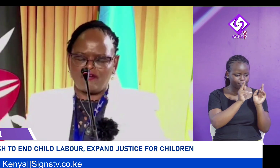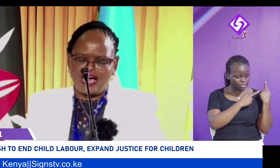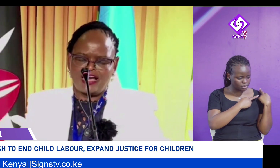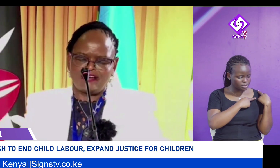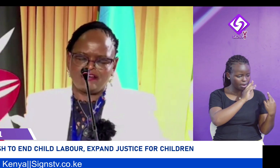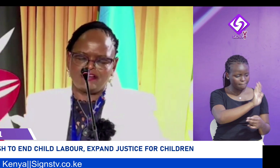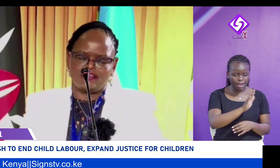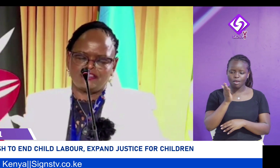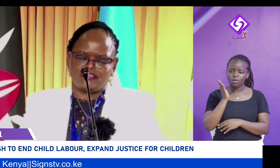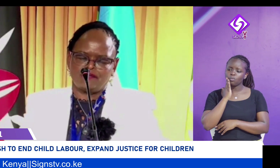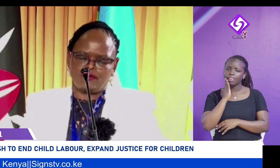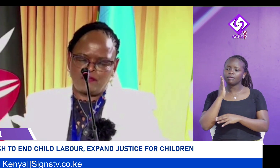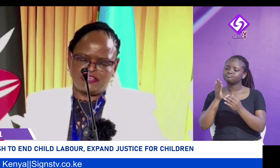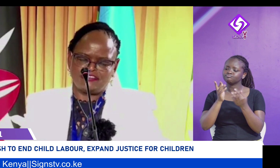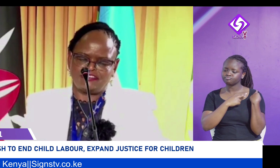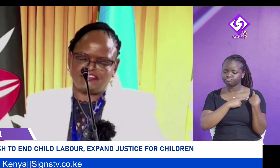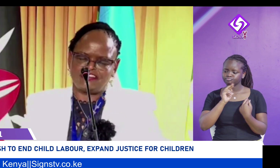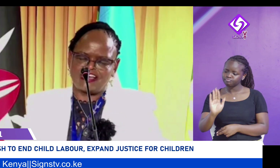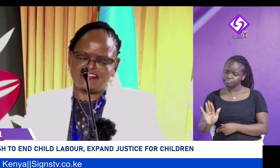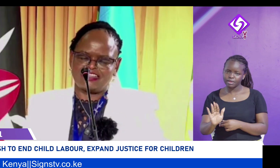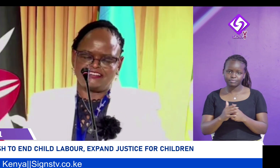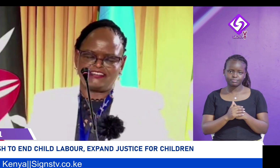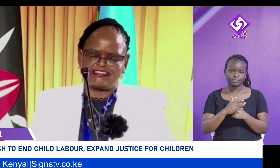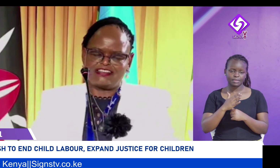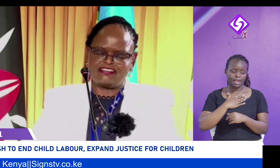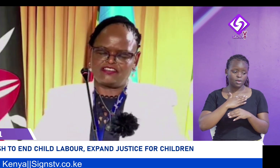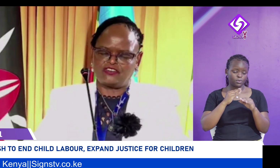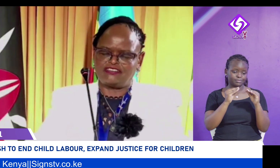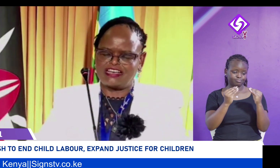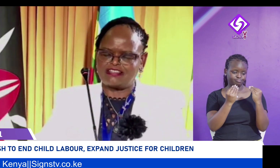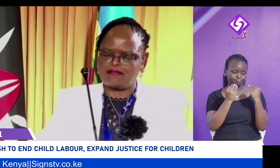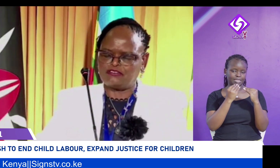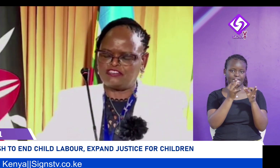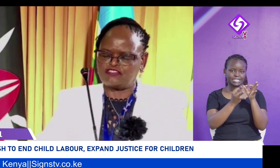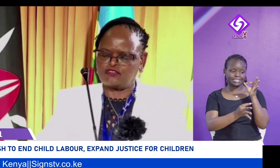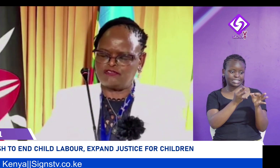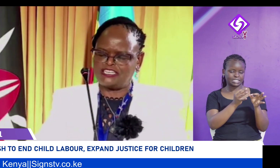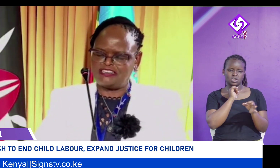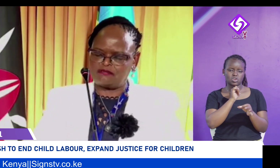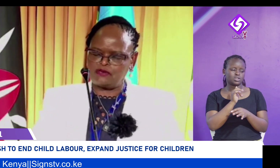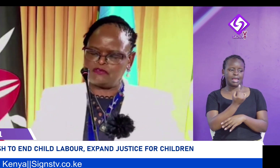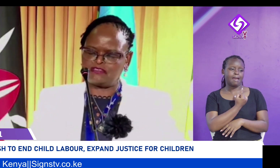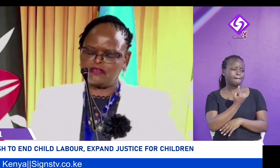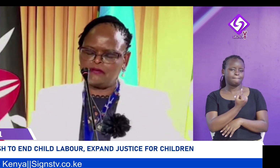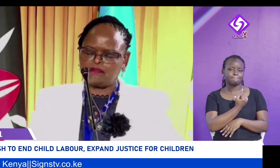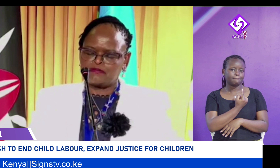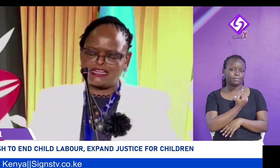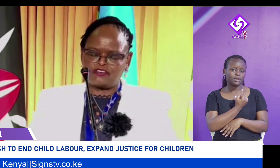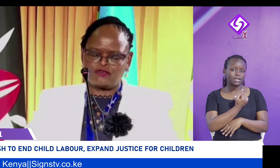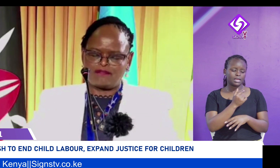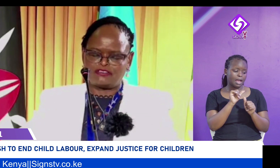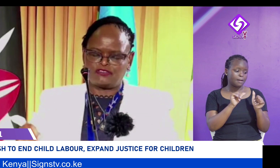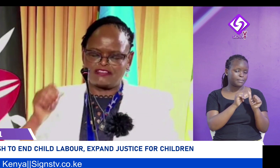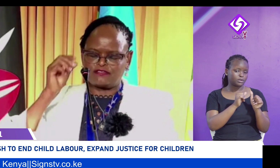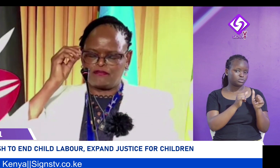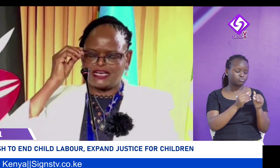So our blueprint teaches us that justice is not just about resolving disputes, but